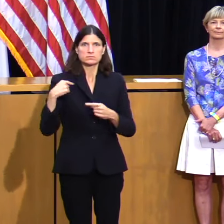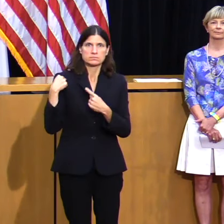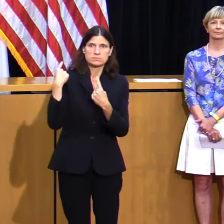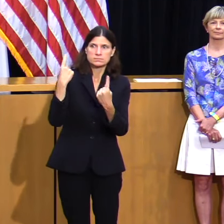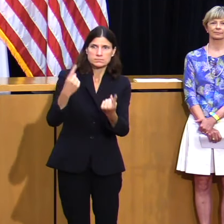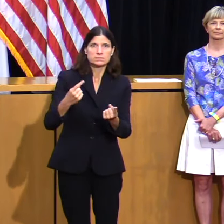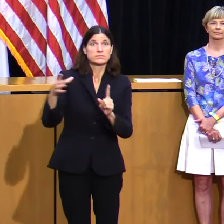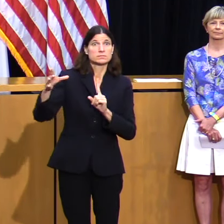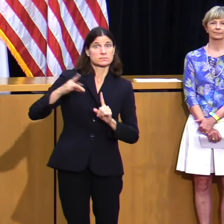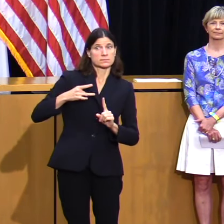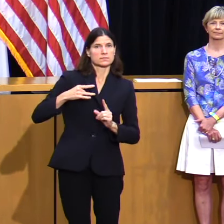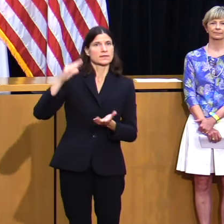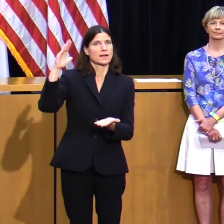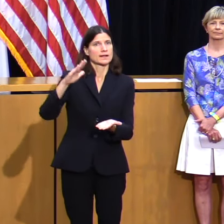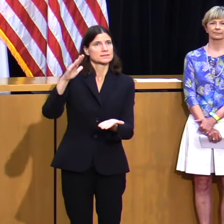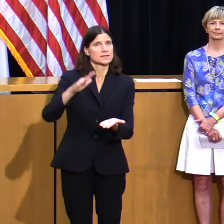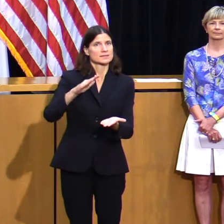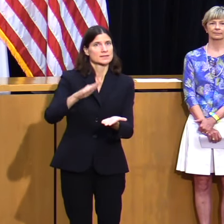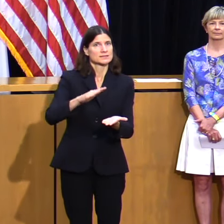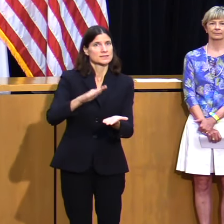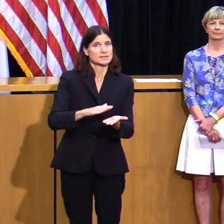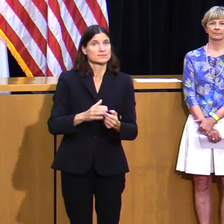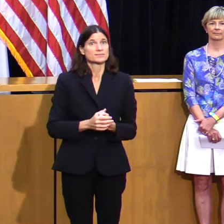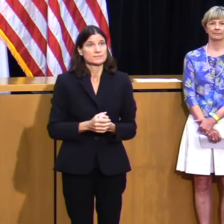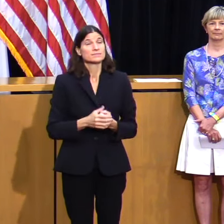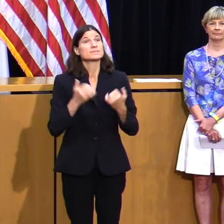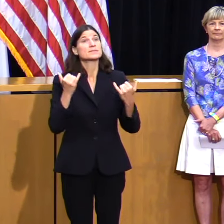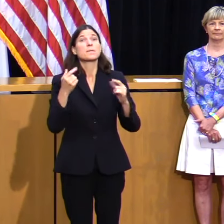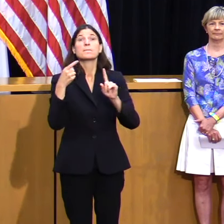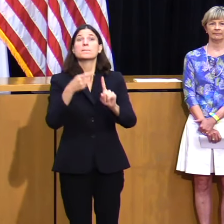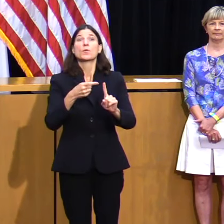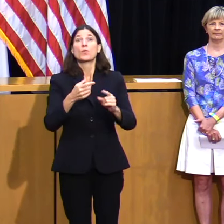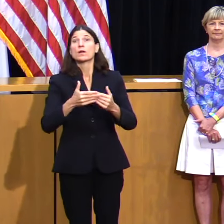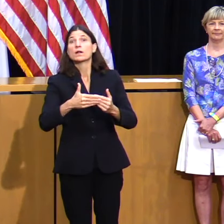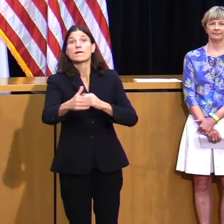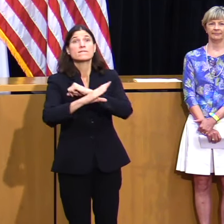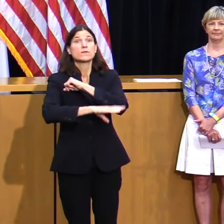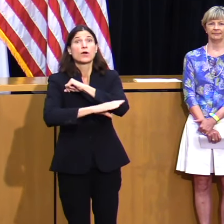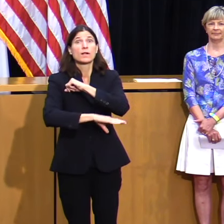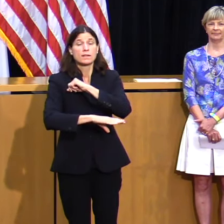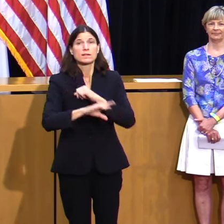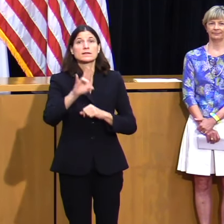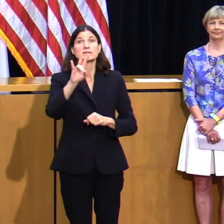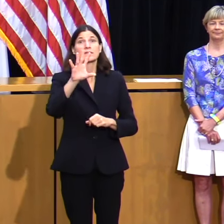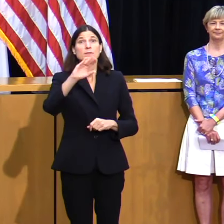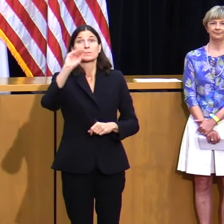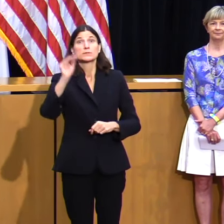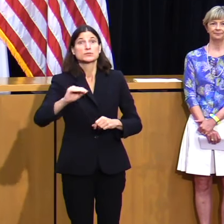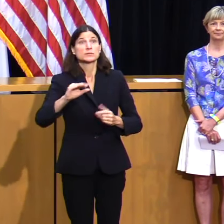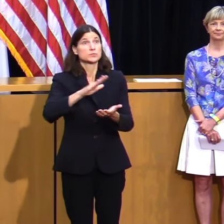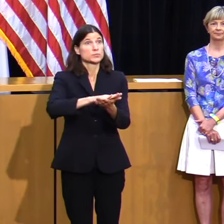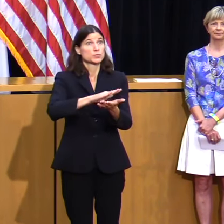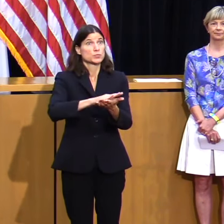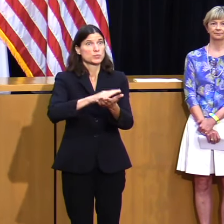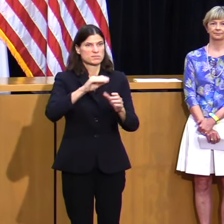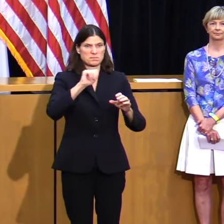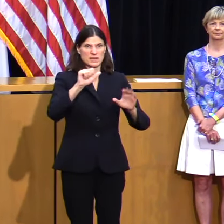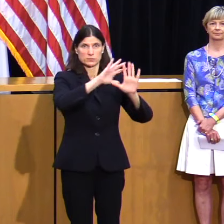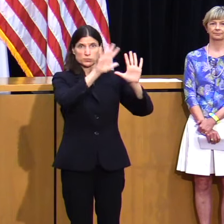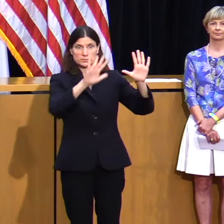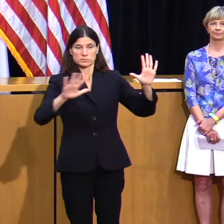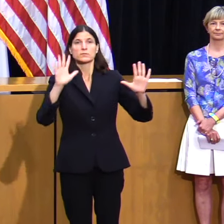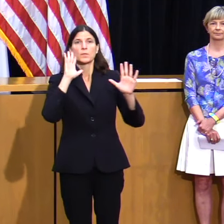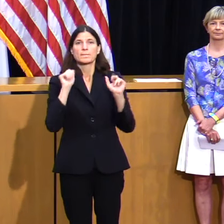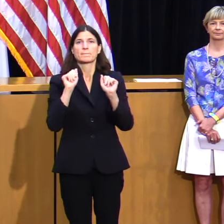the categories as they plan to either offer a full return or an in-person learning or hybrid approach to their